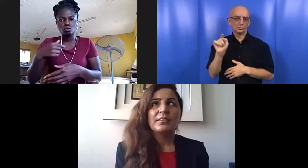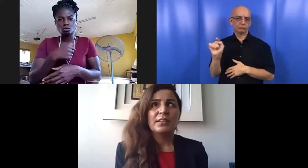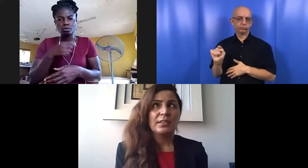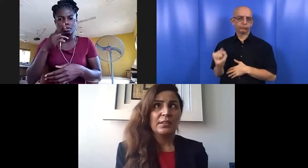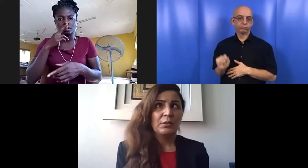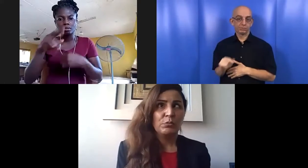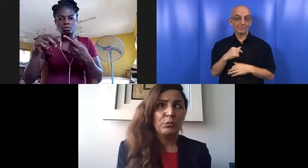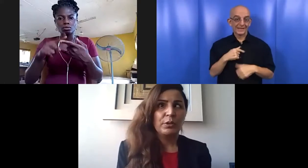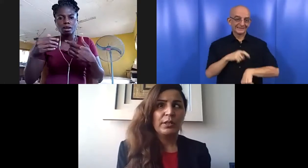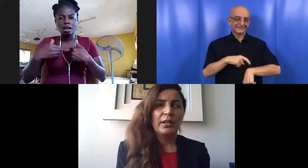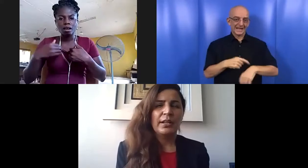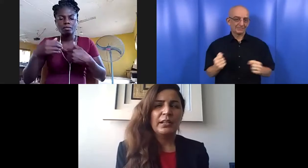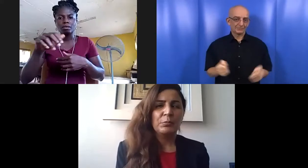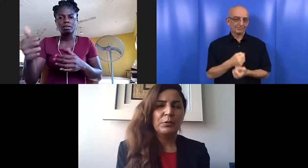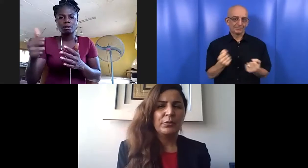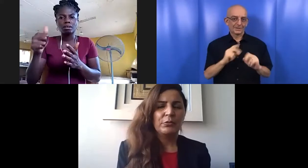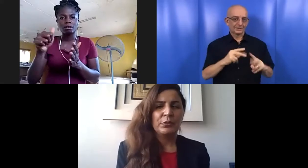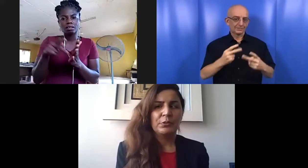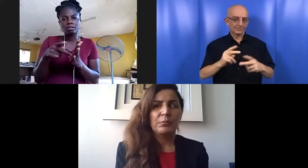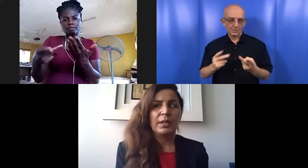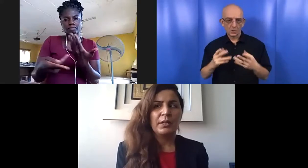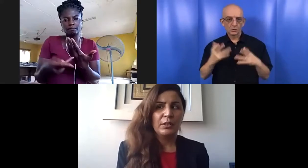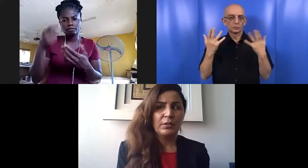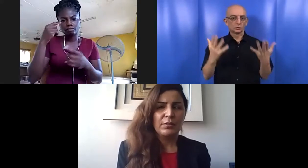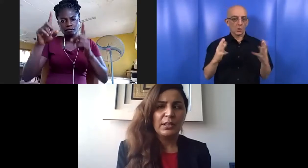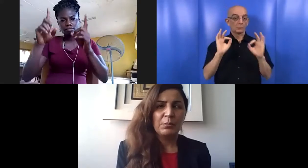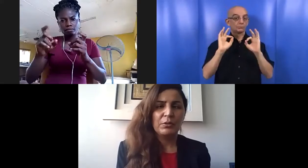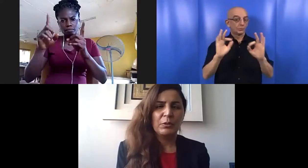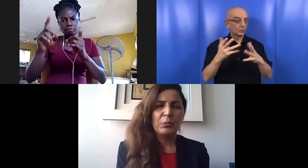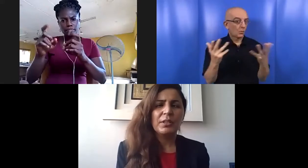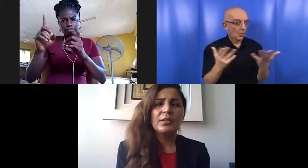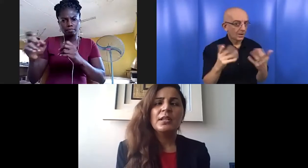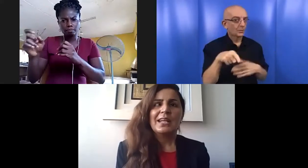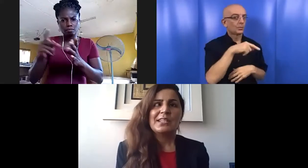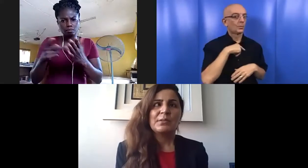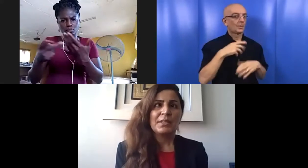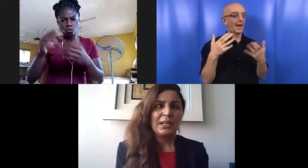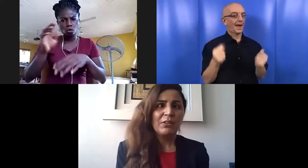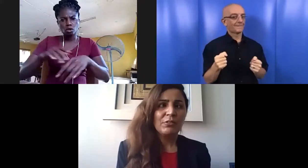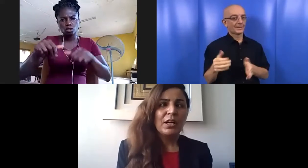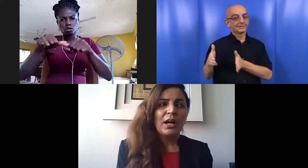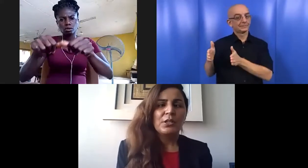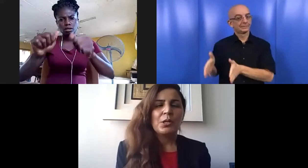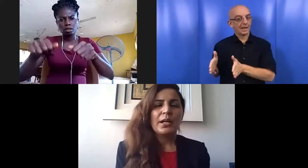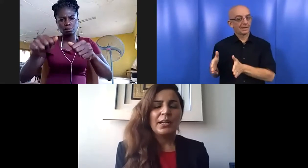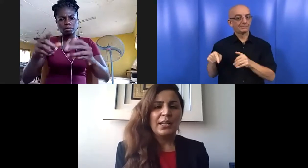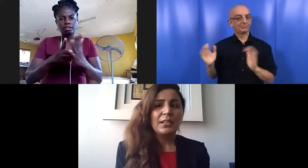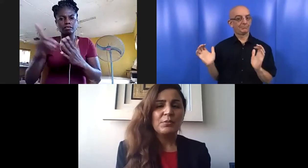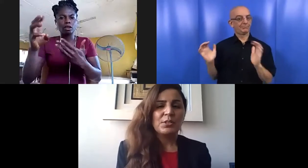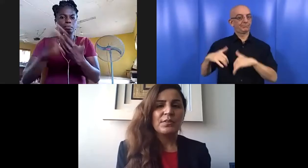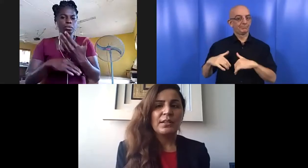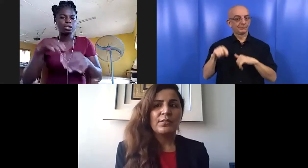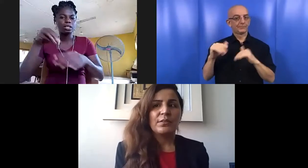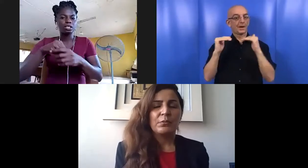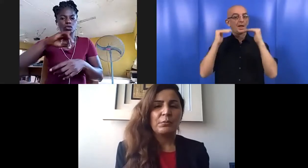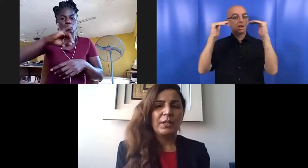event for high-level political forum on sustainable development, HLPF, on July 8th, which